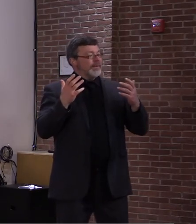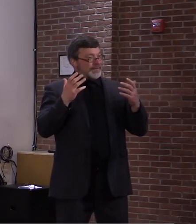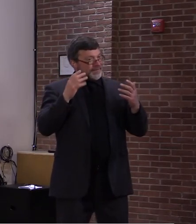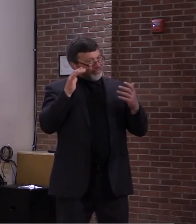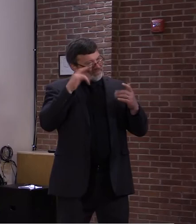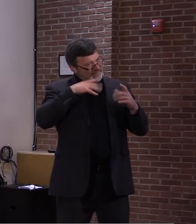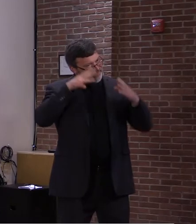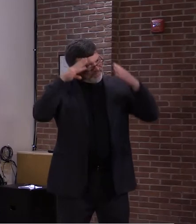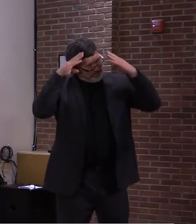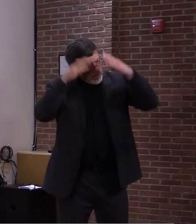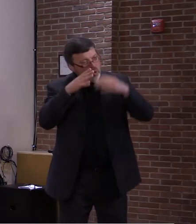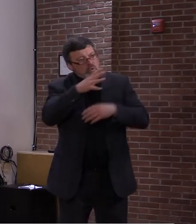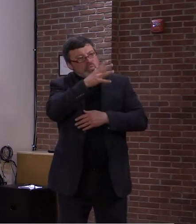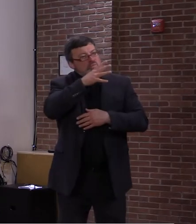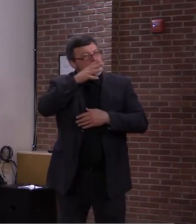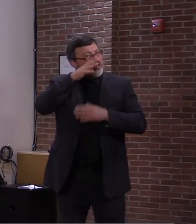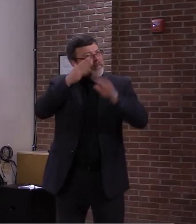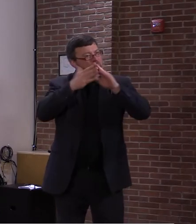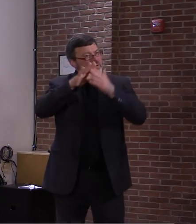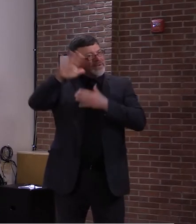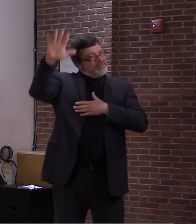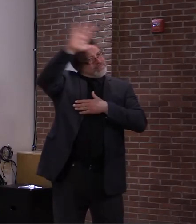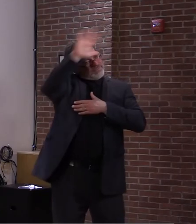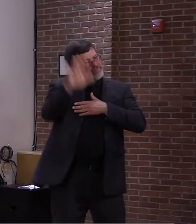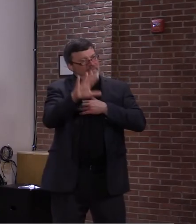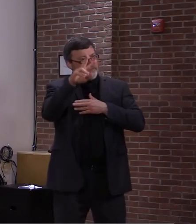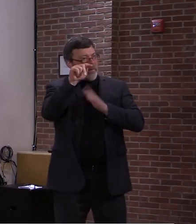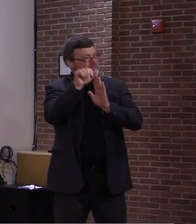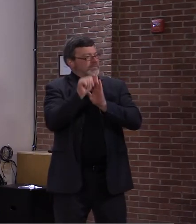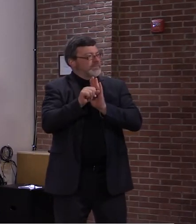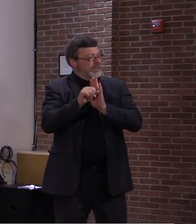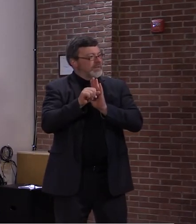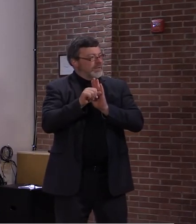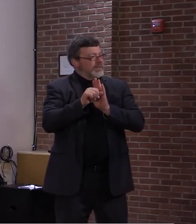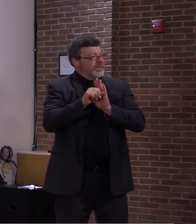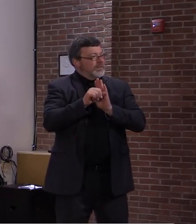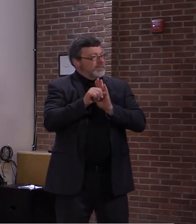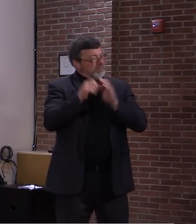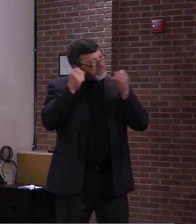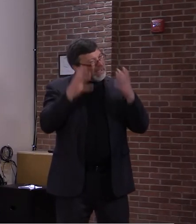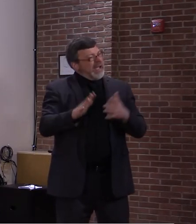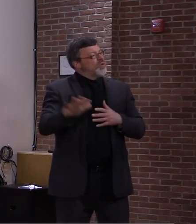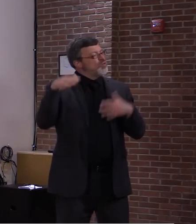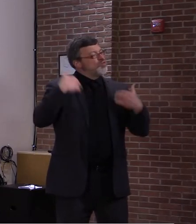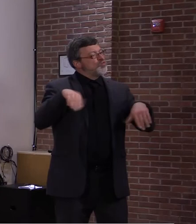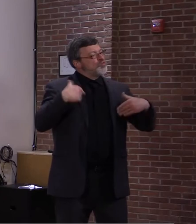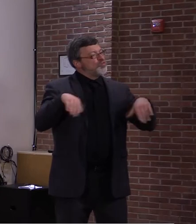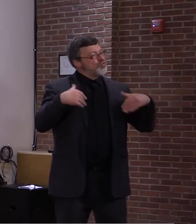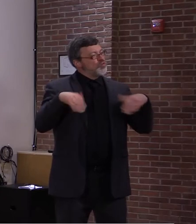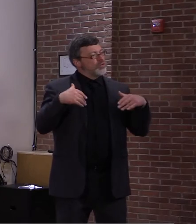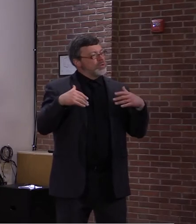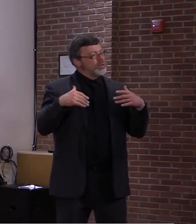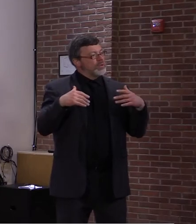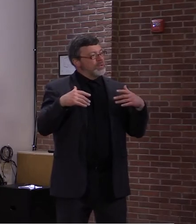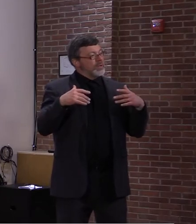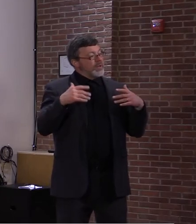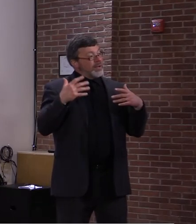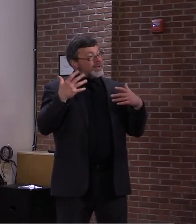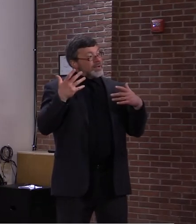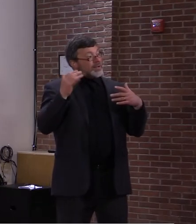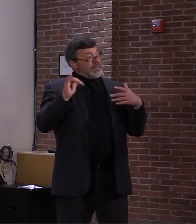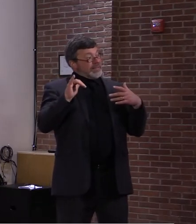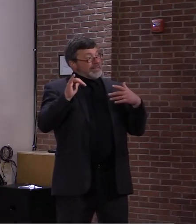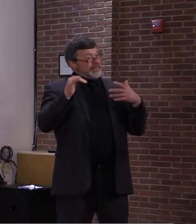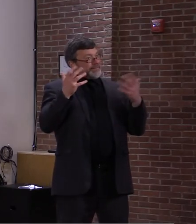that same vein, but from a slightly different angle, are there consequences for the rural corners that